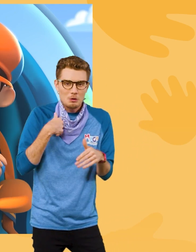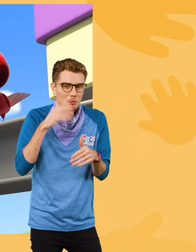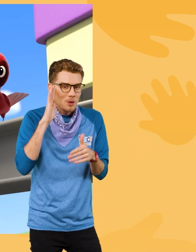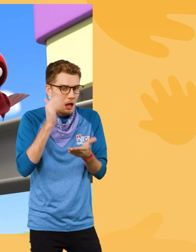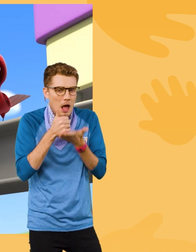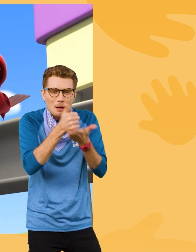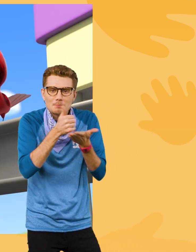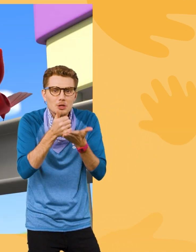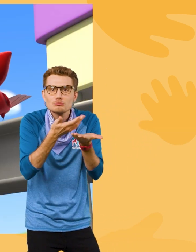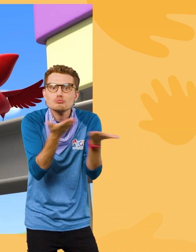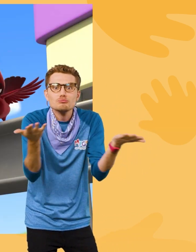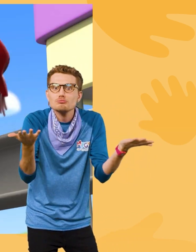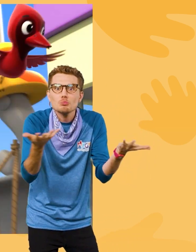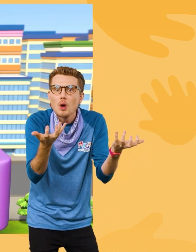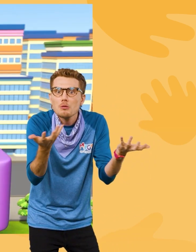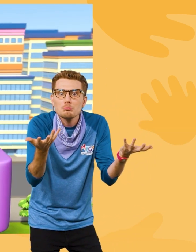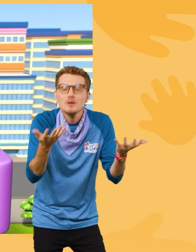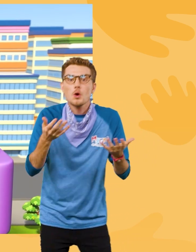can.